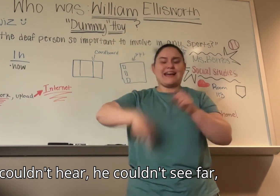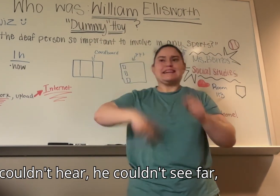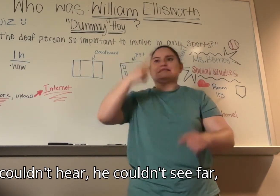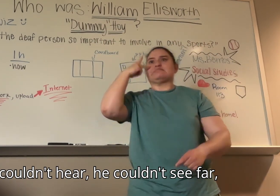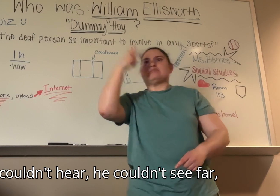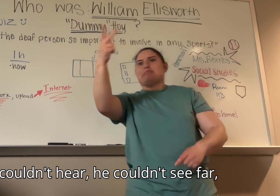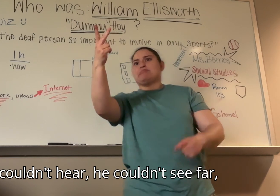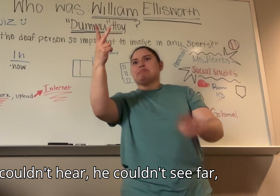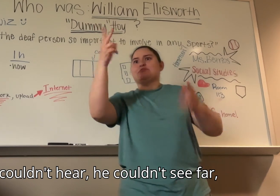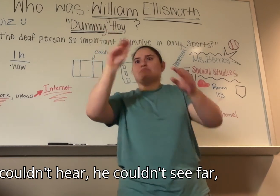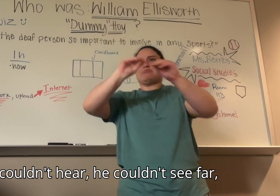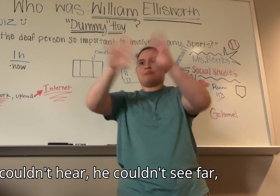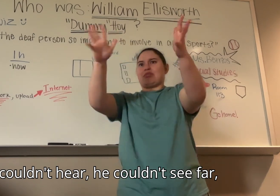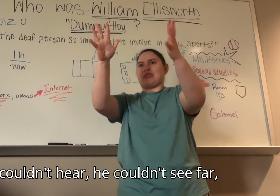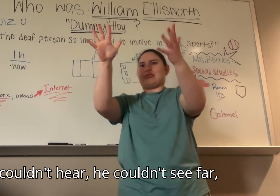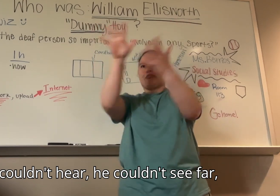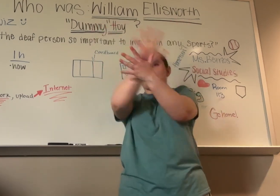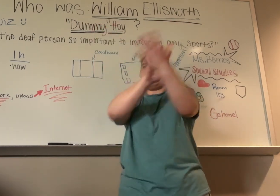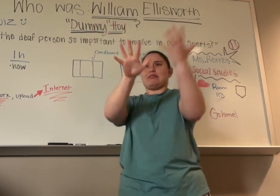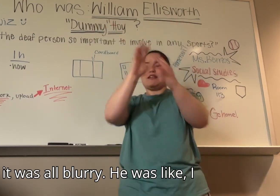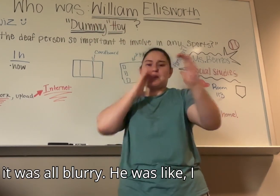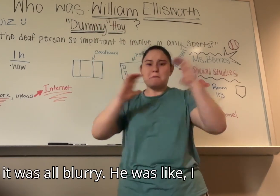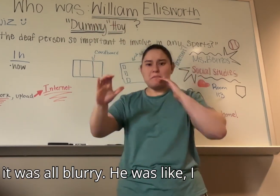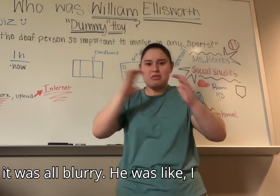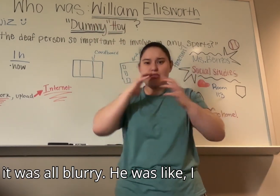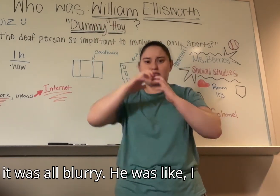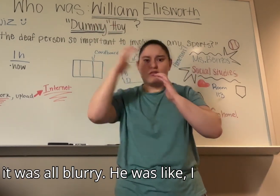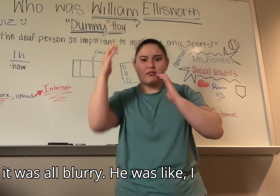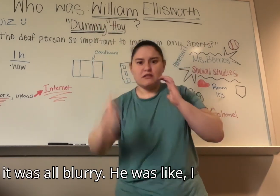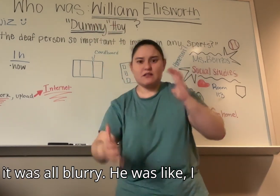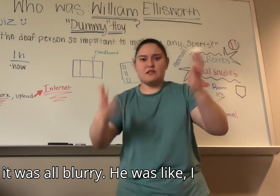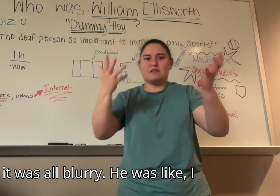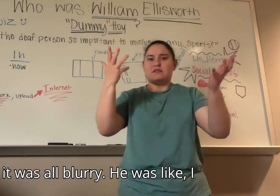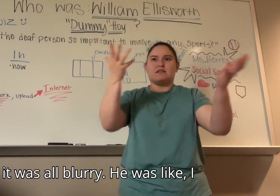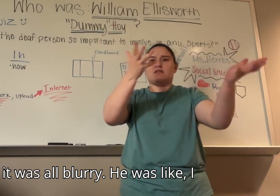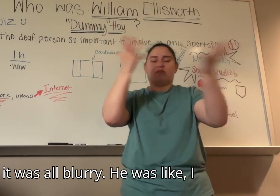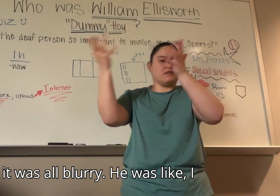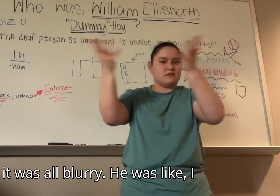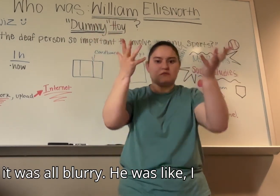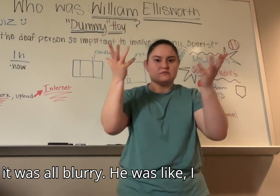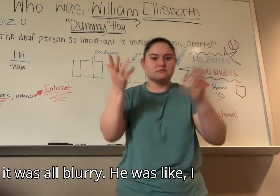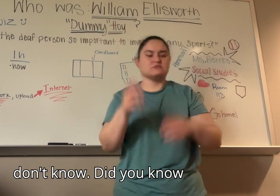hear, he couldn't see far, it was all blurry. He was like, I don't know.